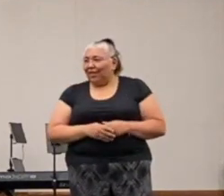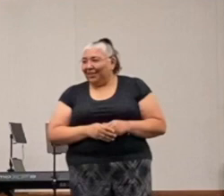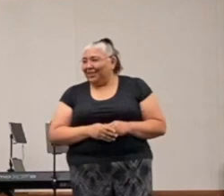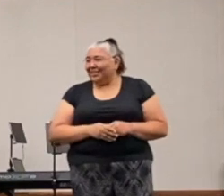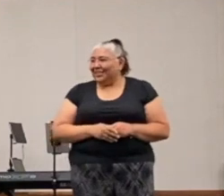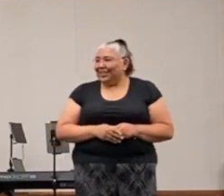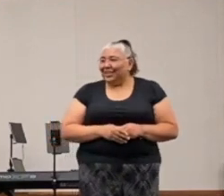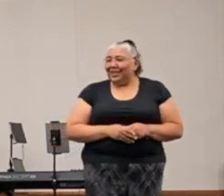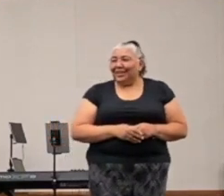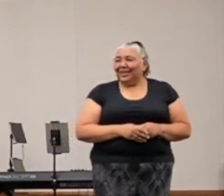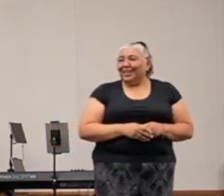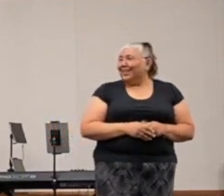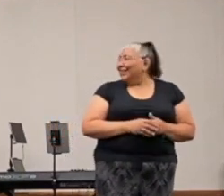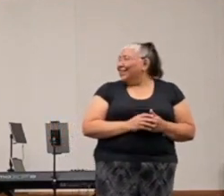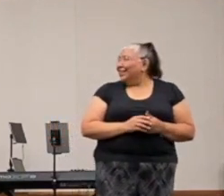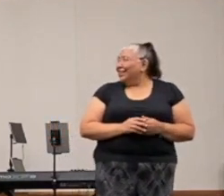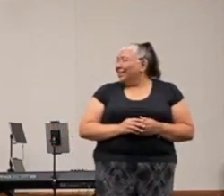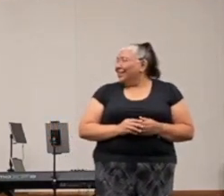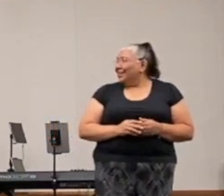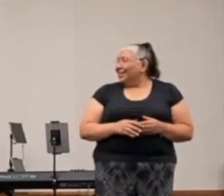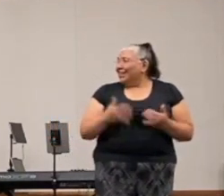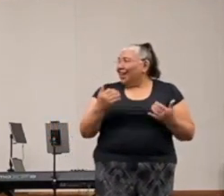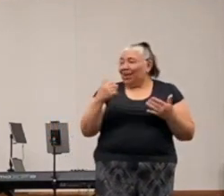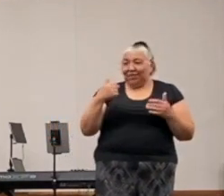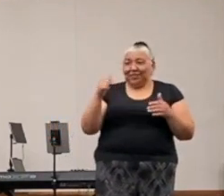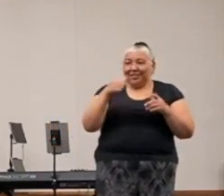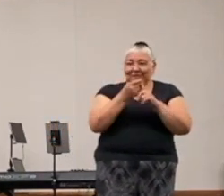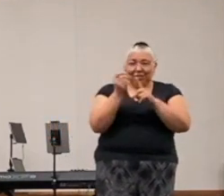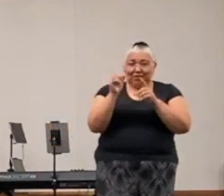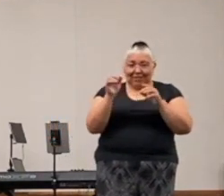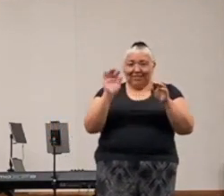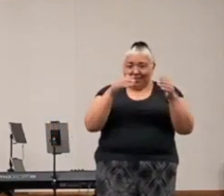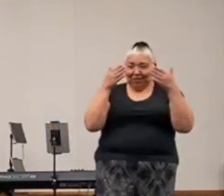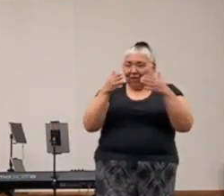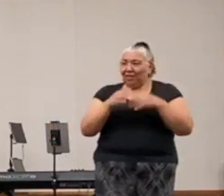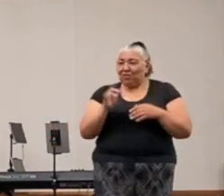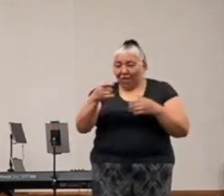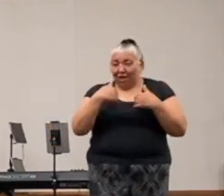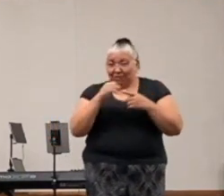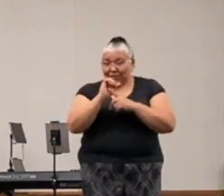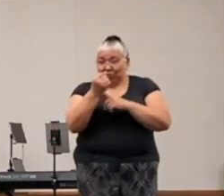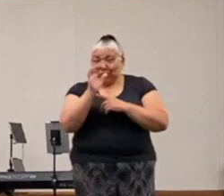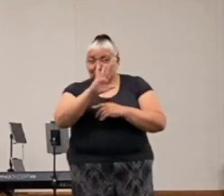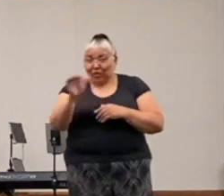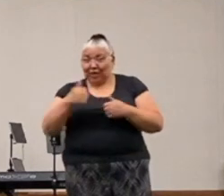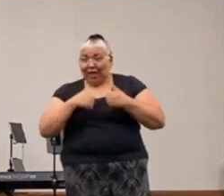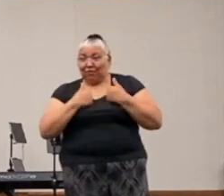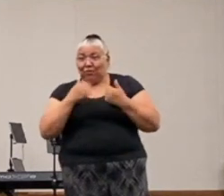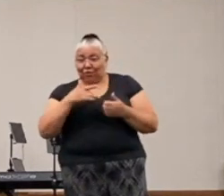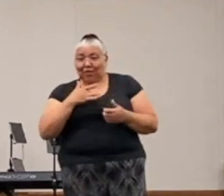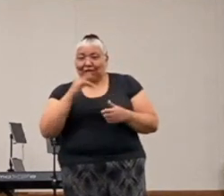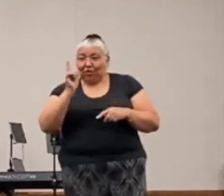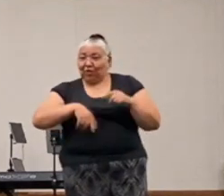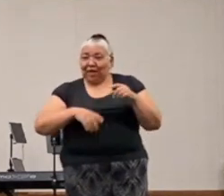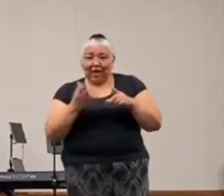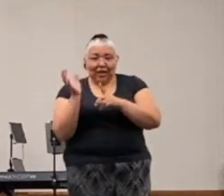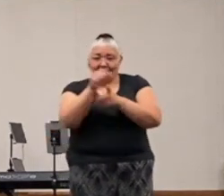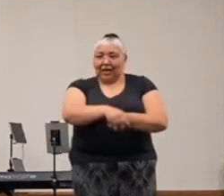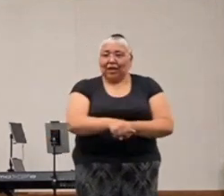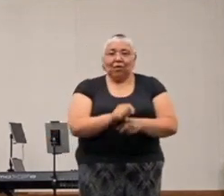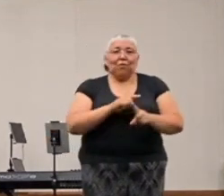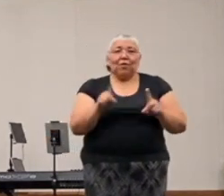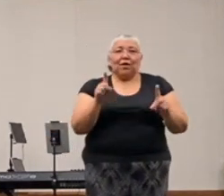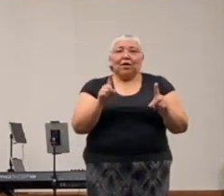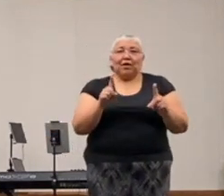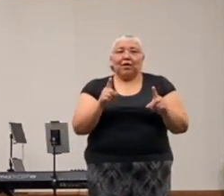down. Listen, you know, this is Gozen. You have a situation in your life too, Right? And you feel like you can't take it down, but your